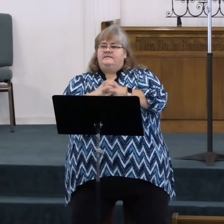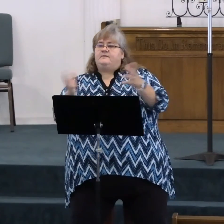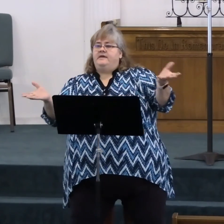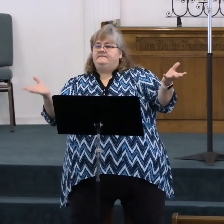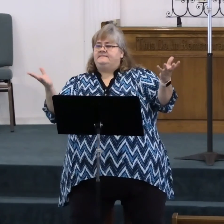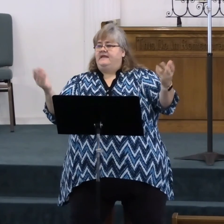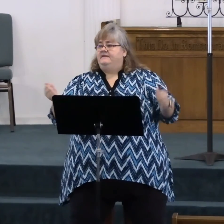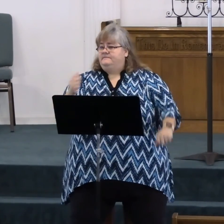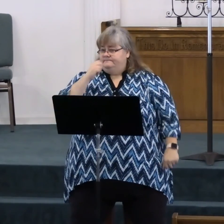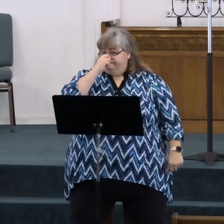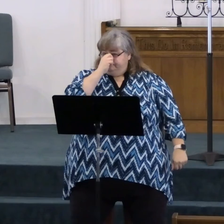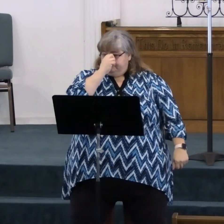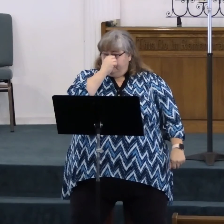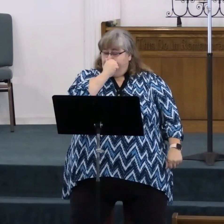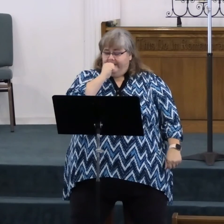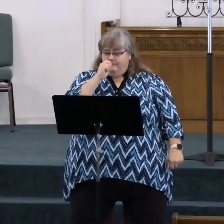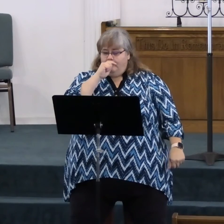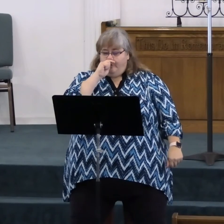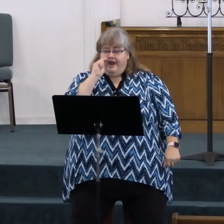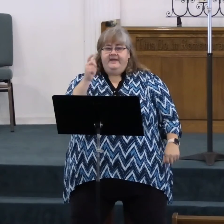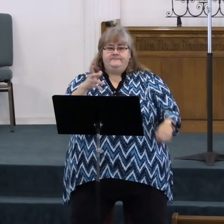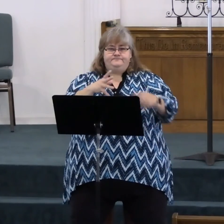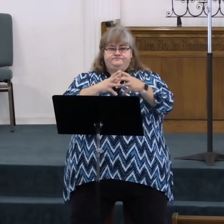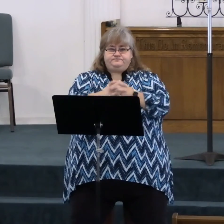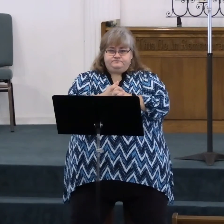Let's go ahead and stand and pray.